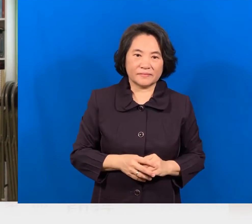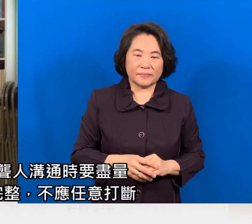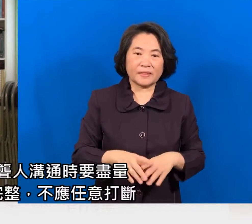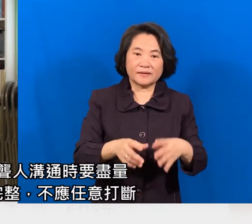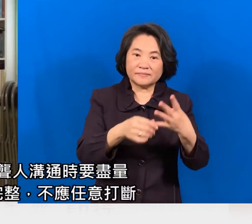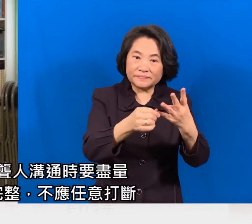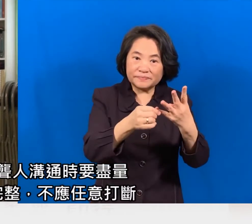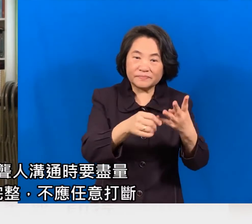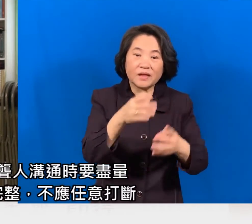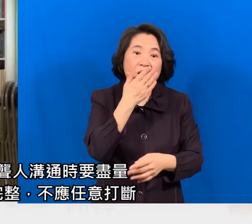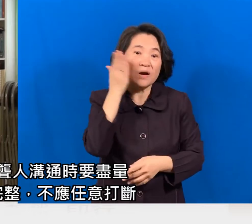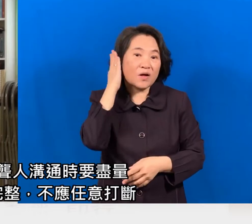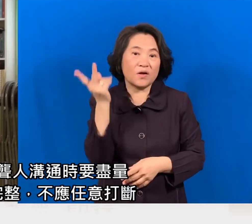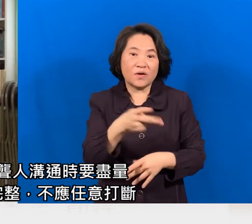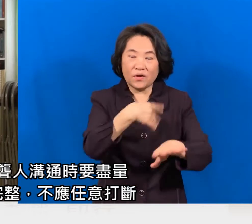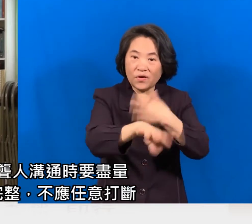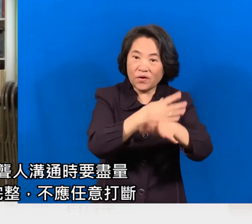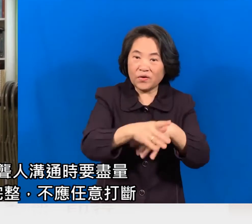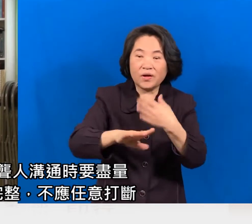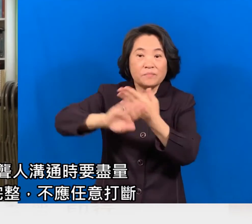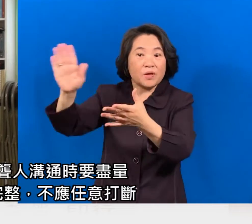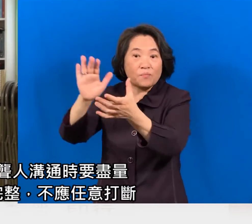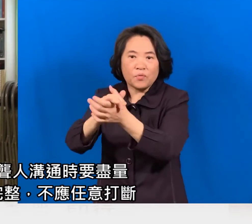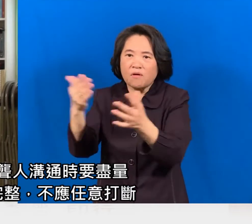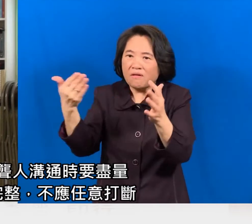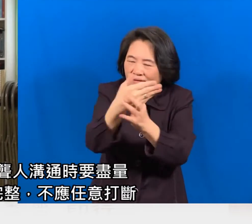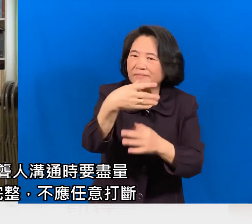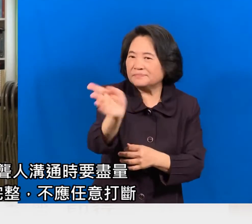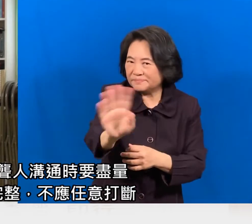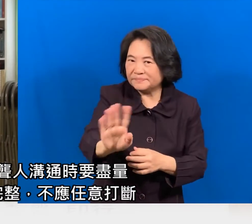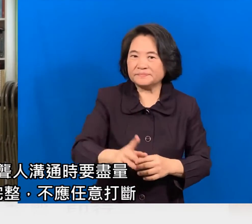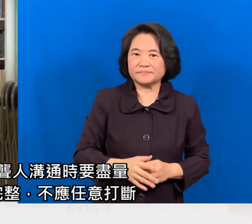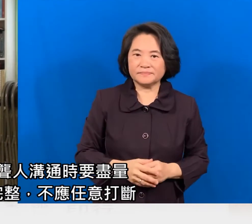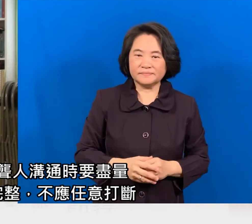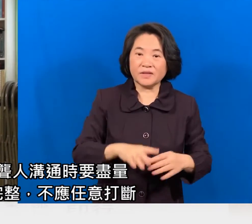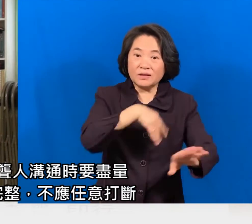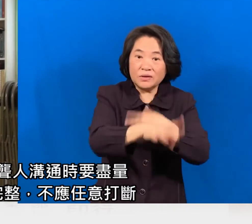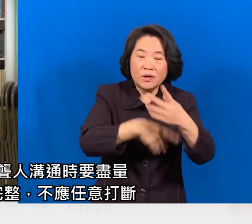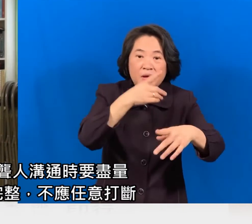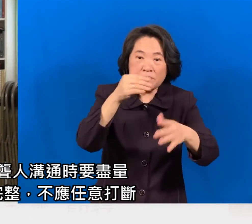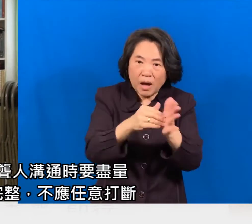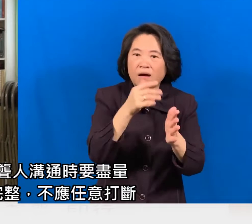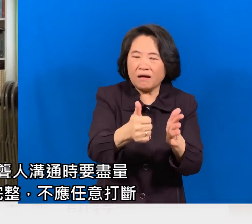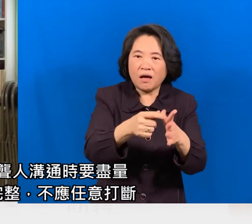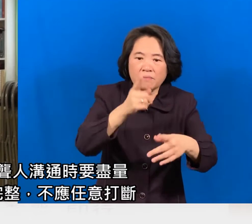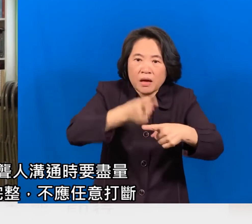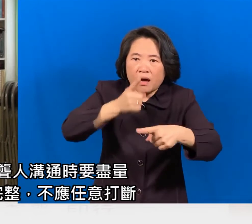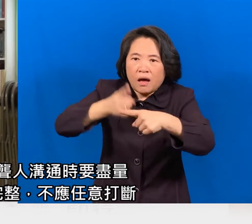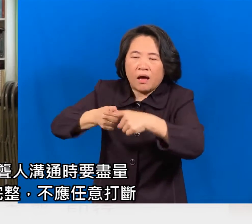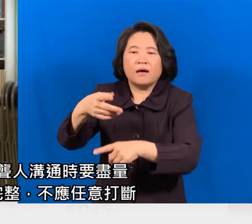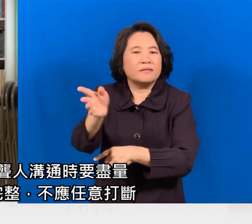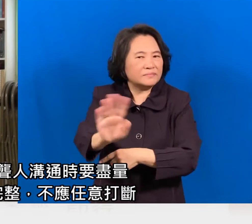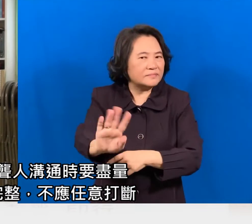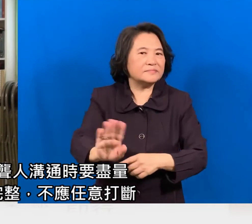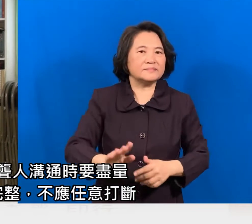4. When you're communicating with the deaf person, you should try as hard as possible to finish your conversation and not